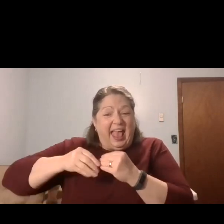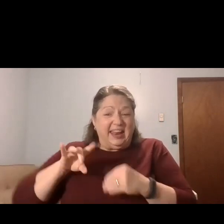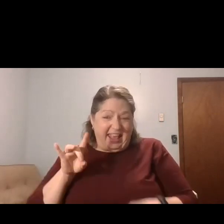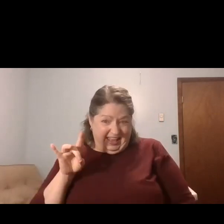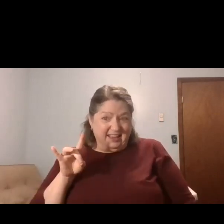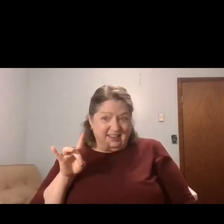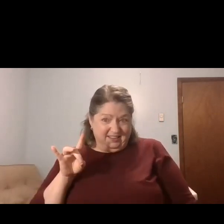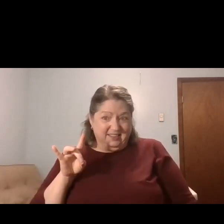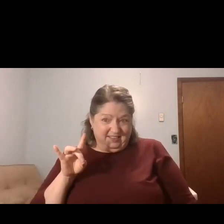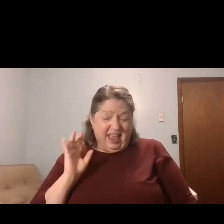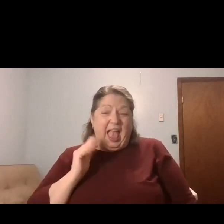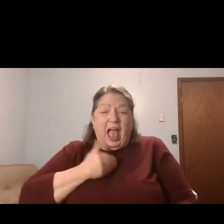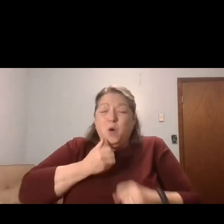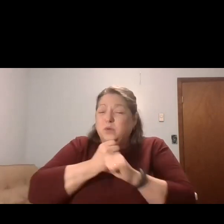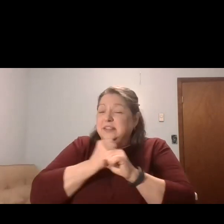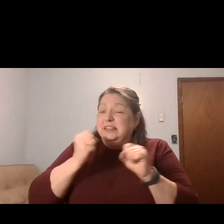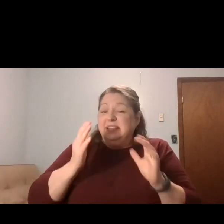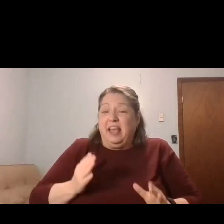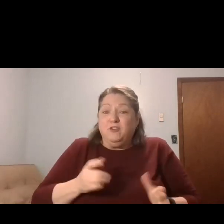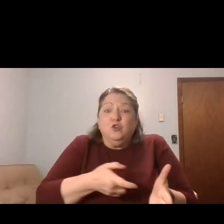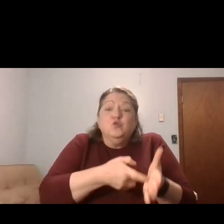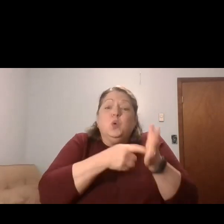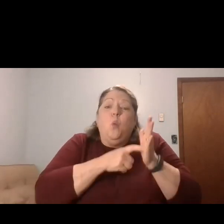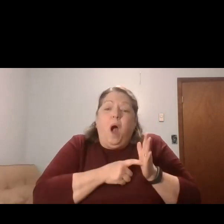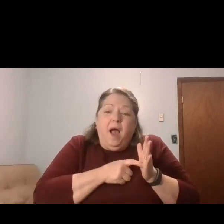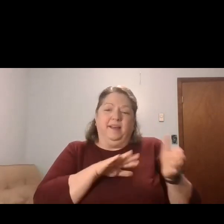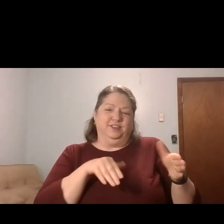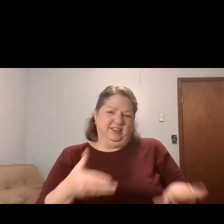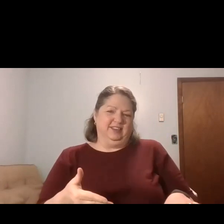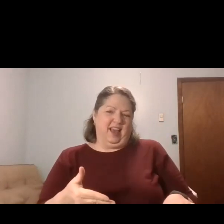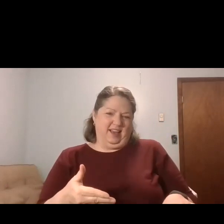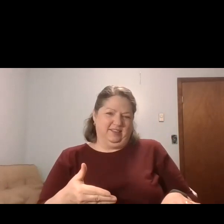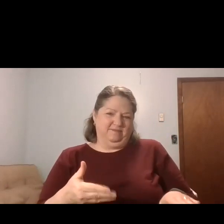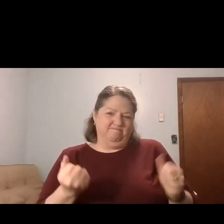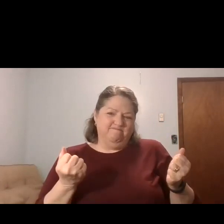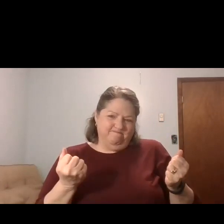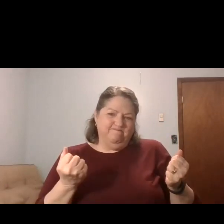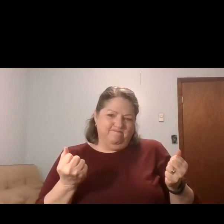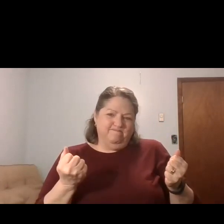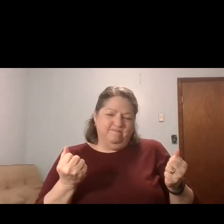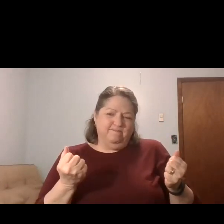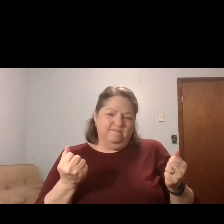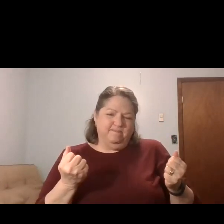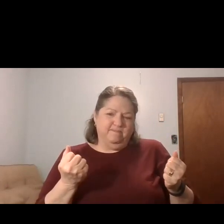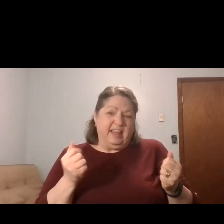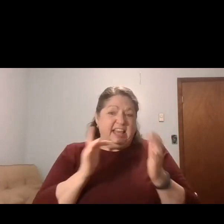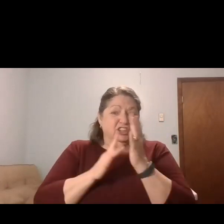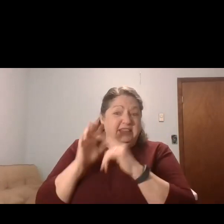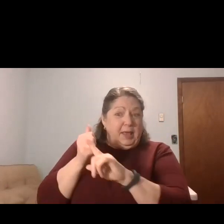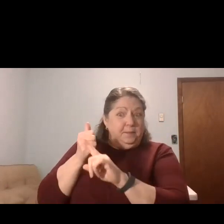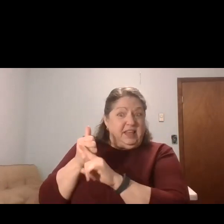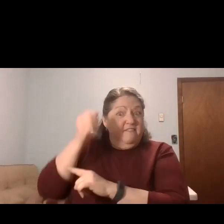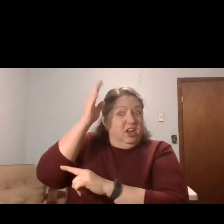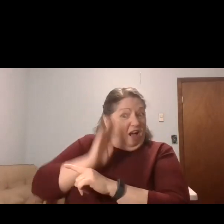our Savior, he had to die. So it says in reference to Jesus, who being in very nature God, did